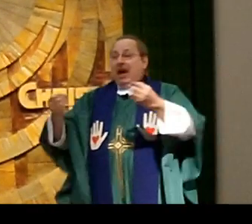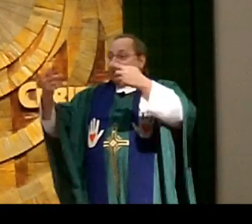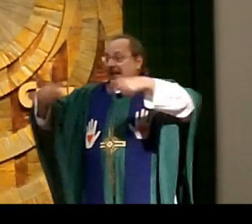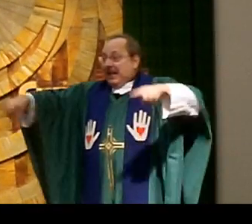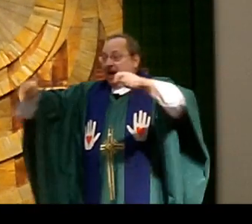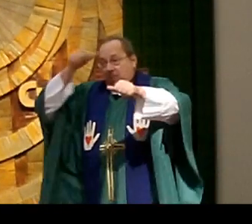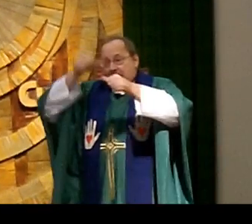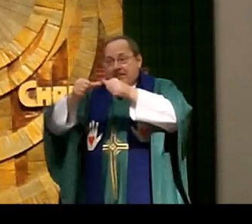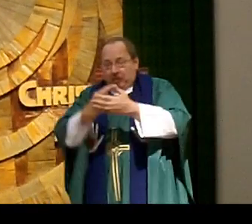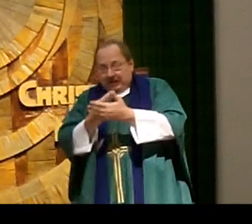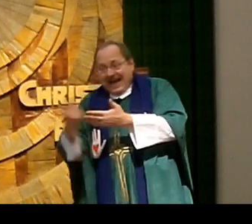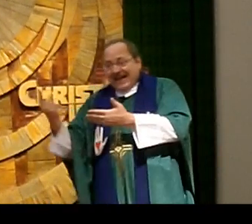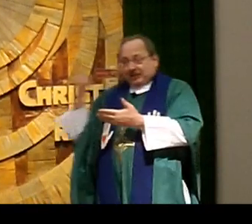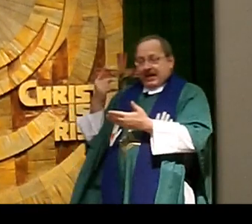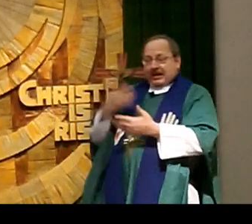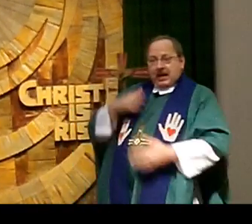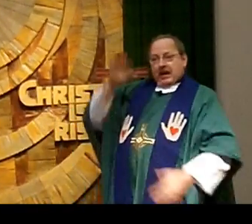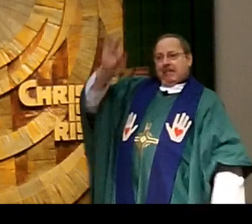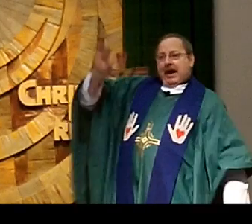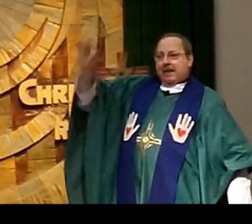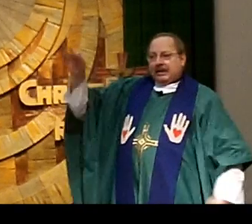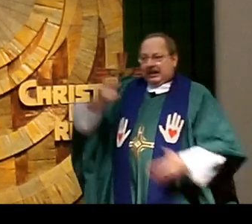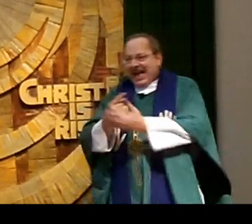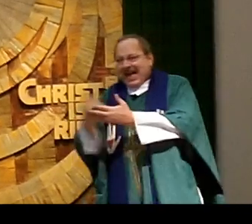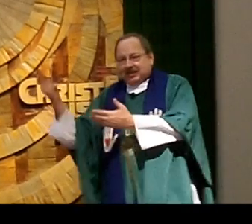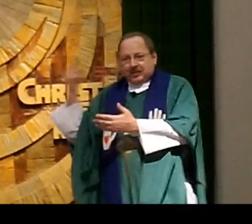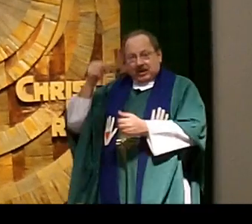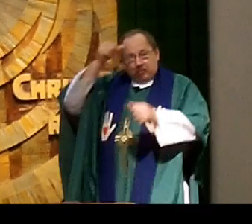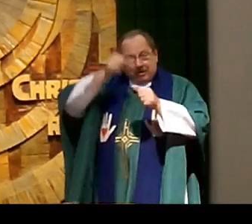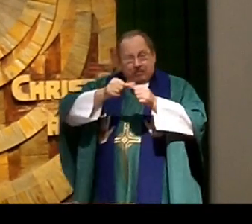How many here remember last week? My homily last week. Remember?